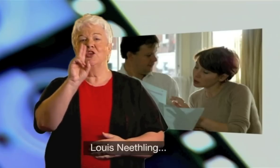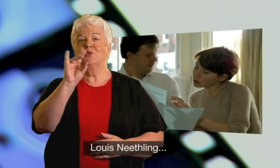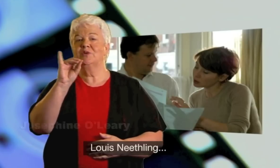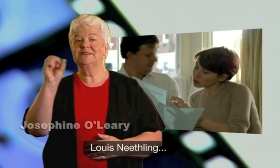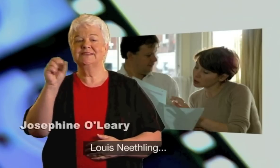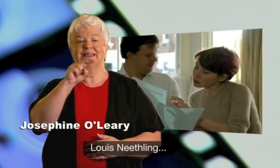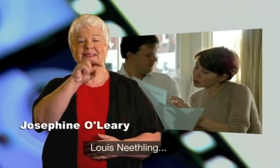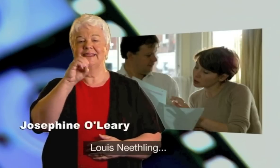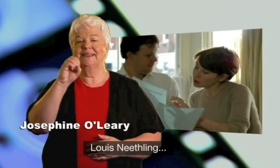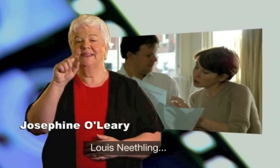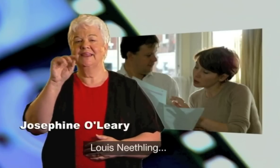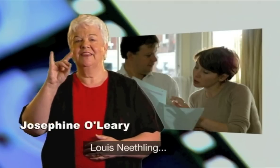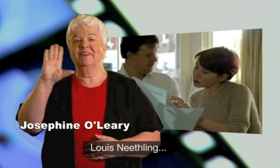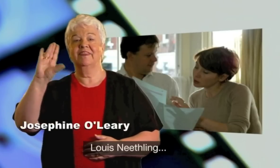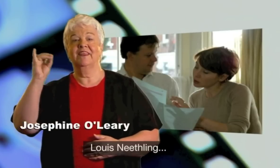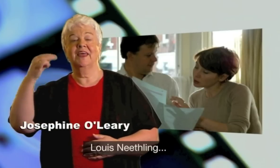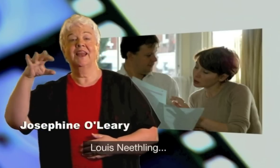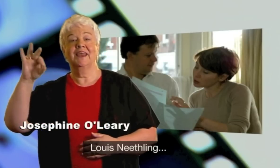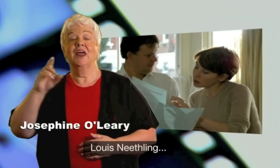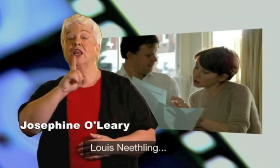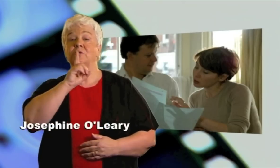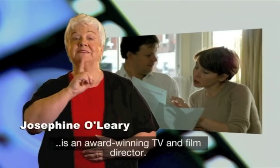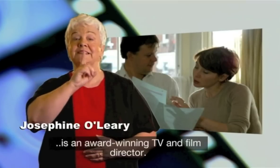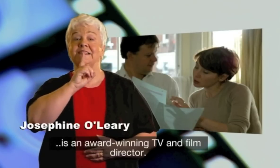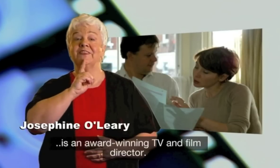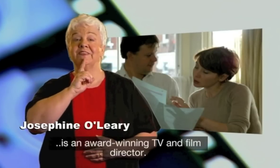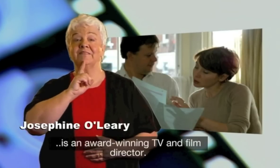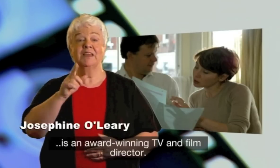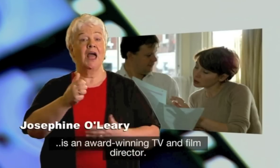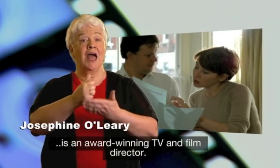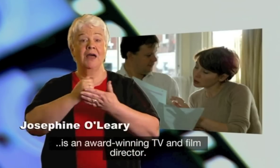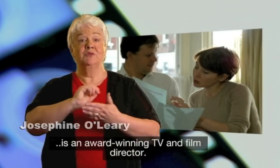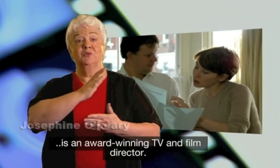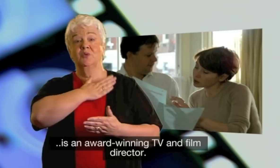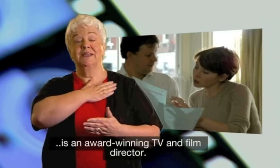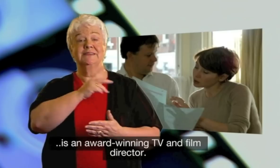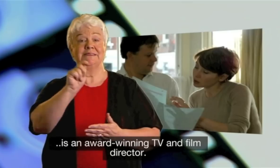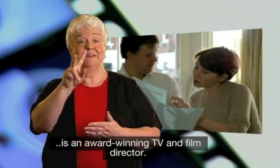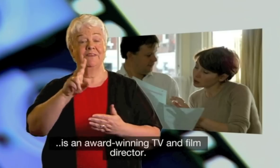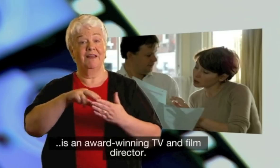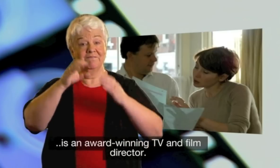Louis Needling is an award-winning TV and film director.